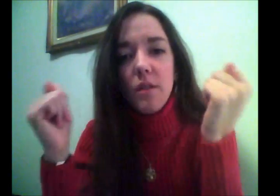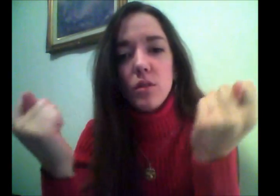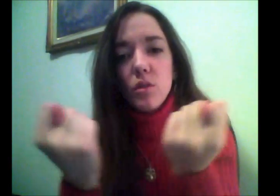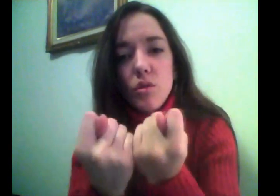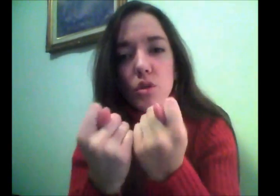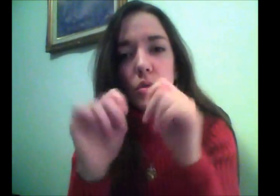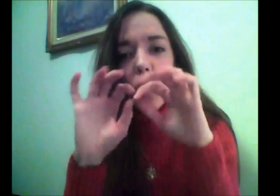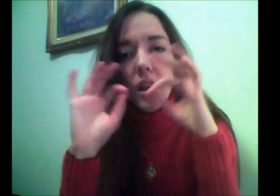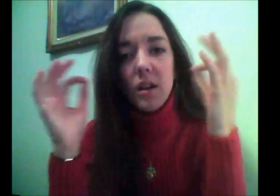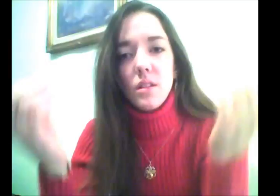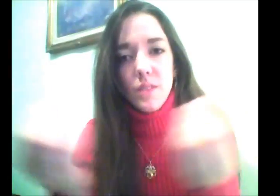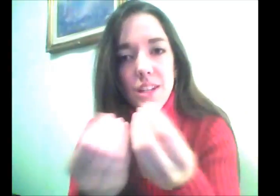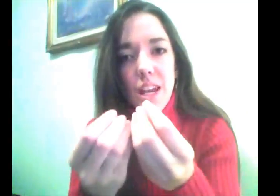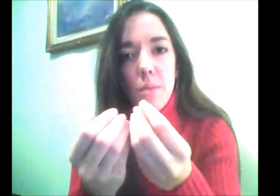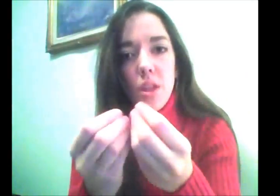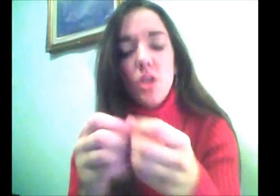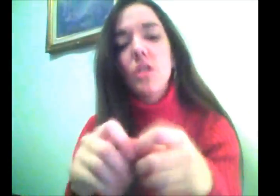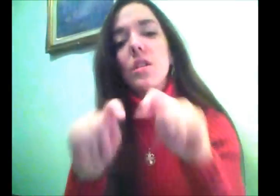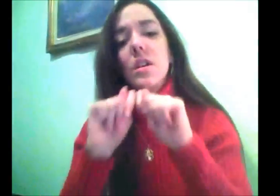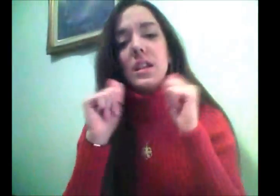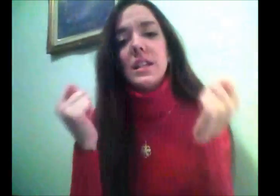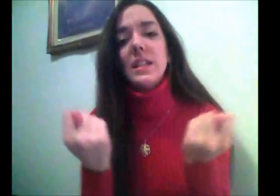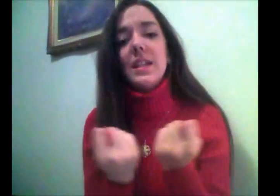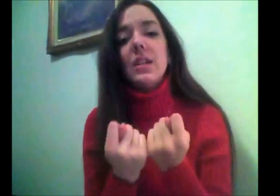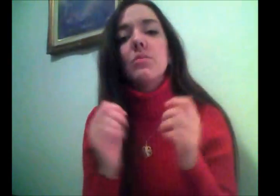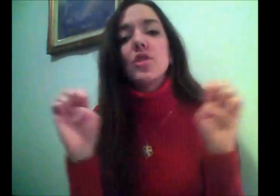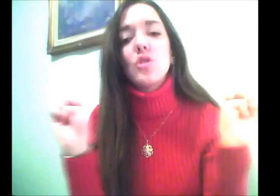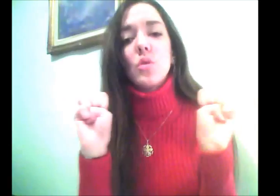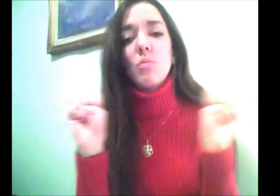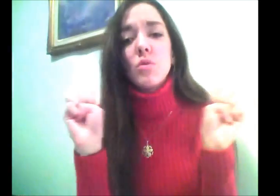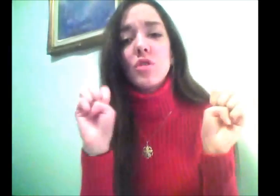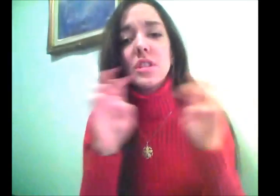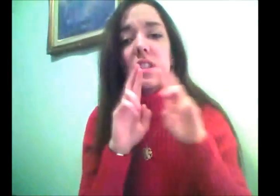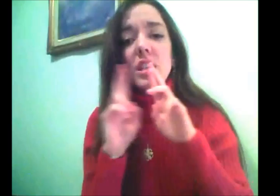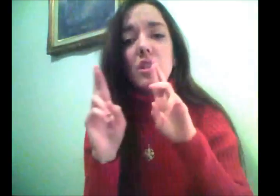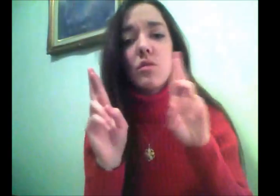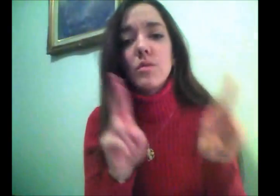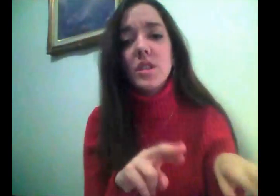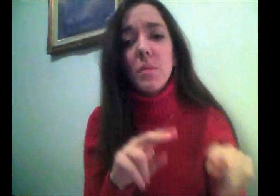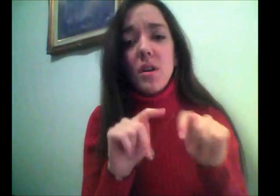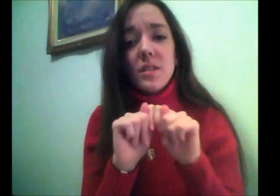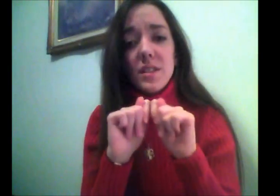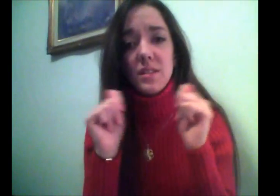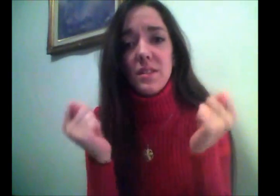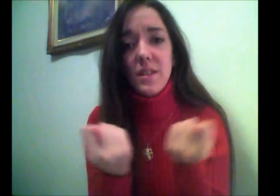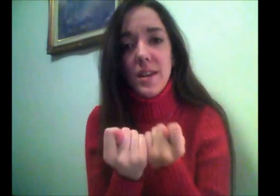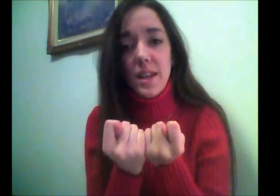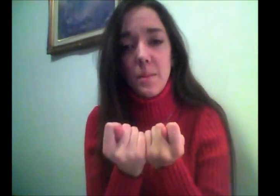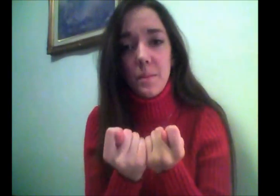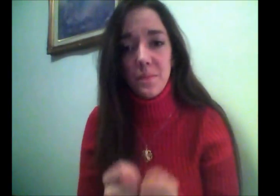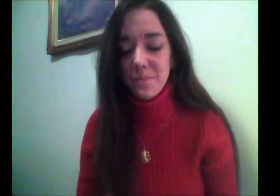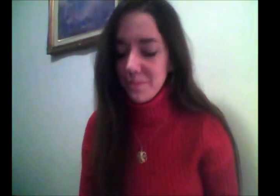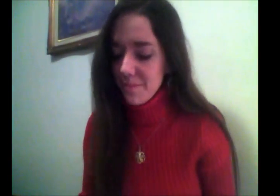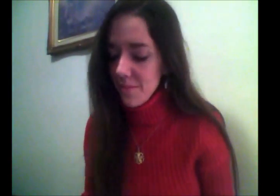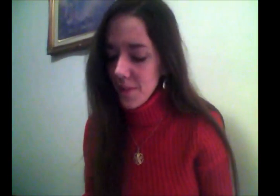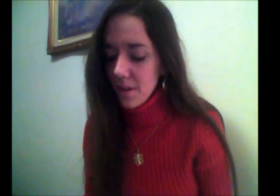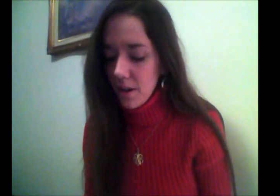a crew, like a team there. Team. So emergency response team.